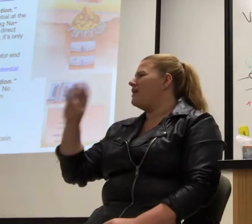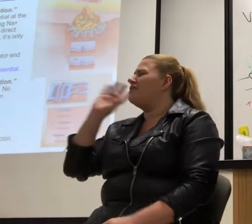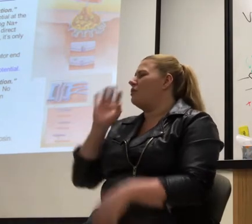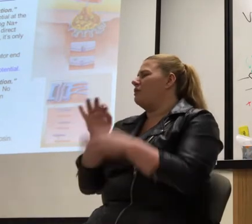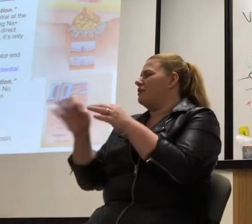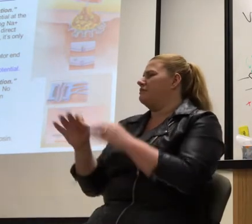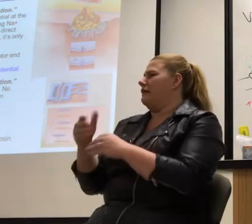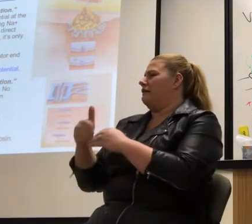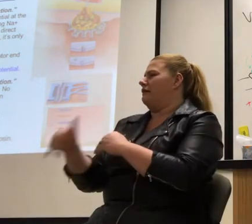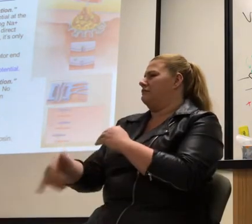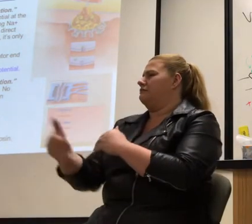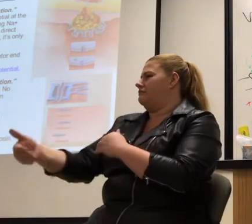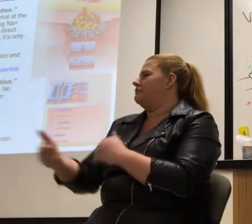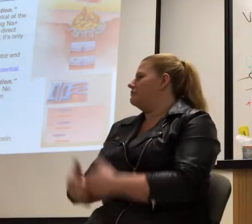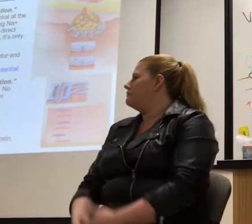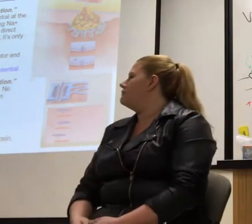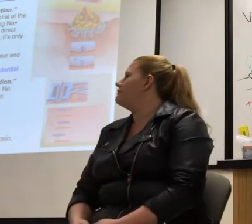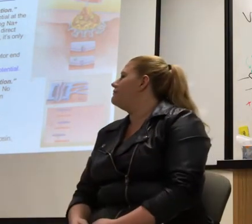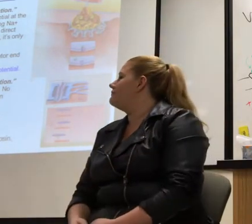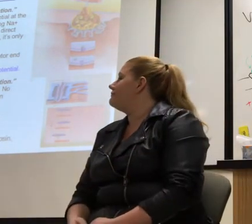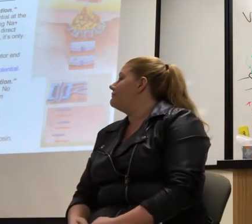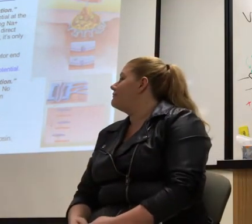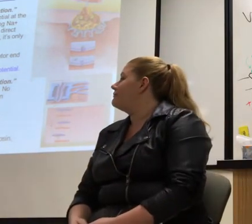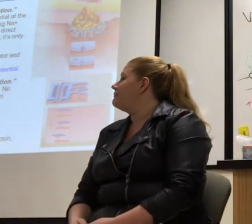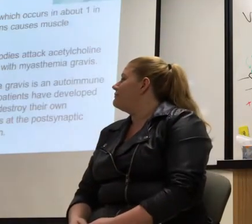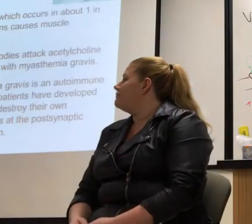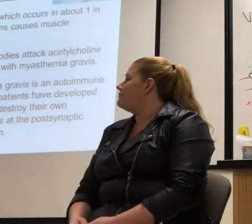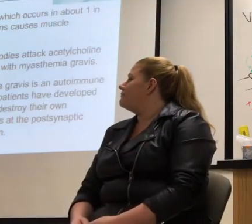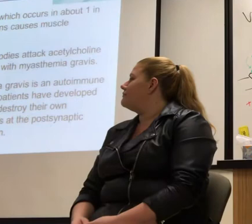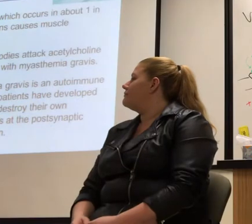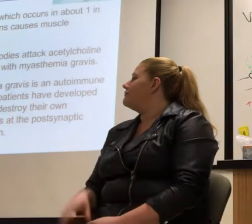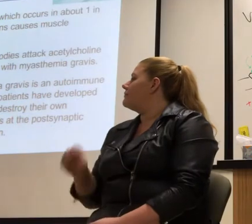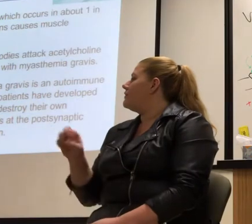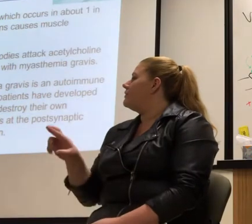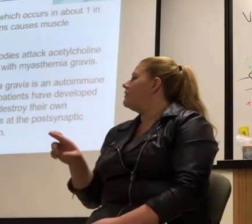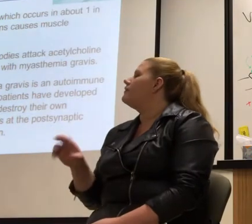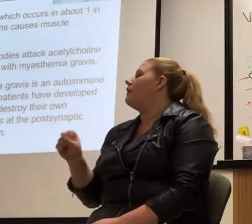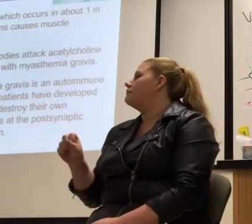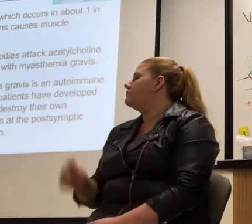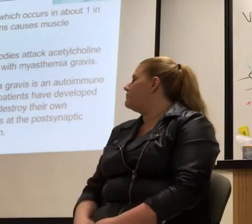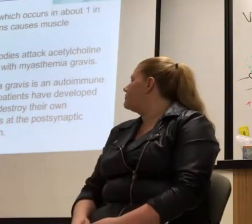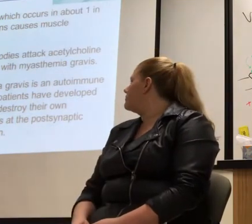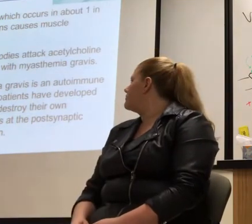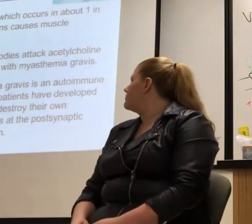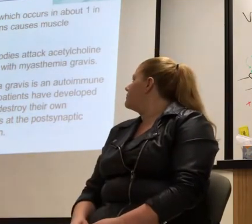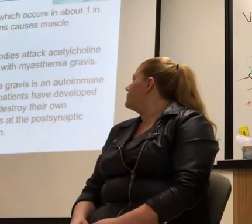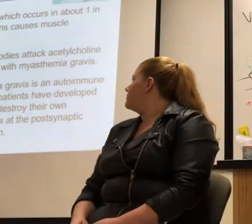clear the board. There's no questions on the voltage gated, I'm gonna move on here.